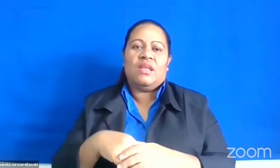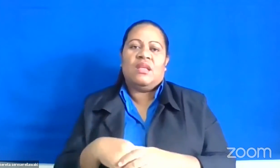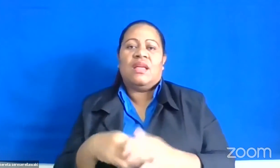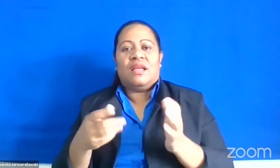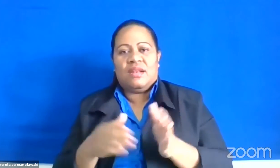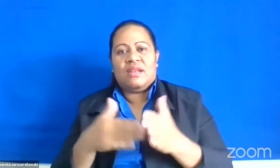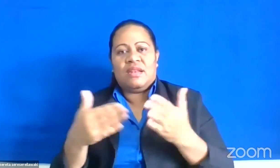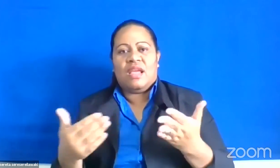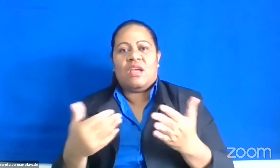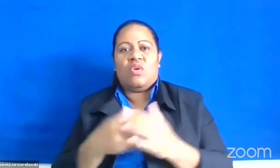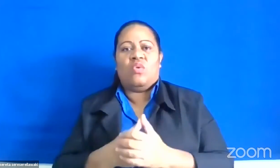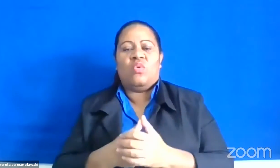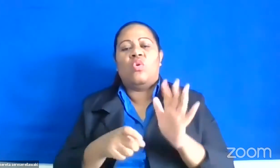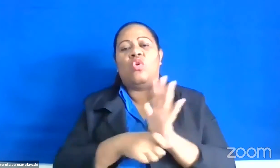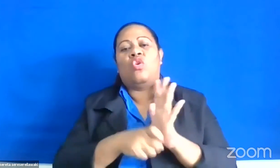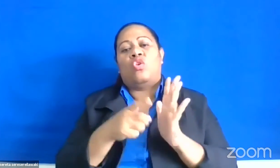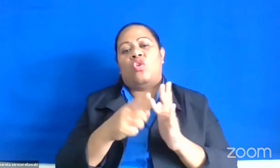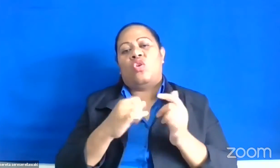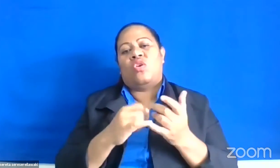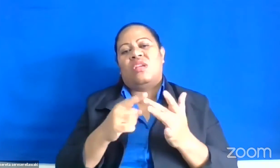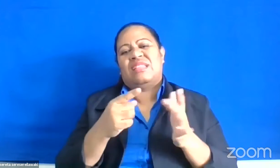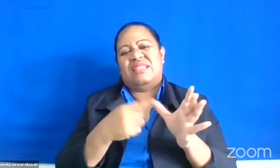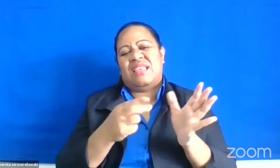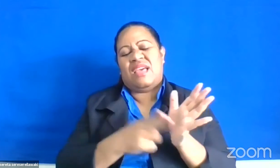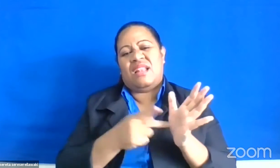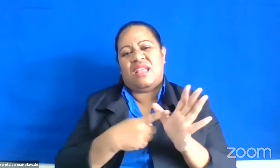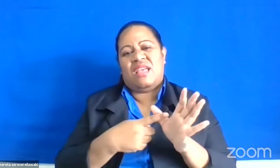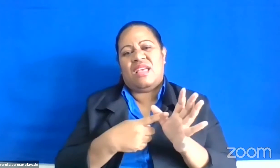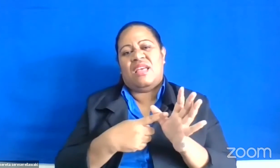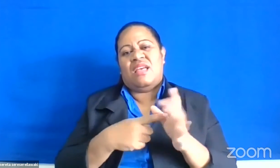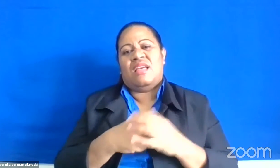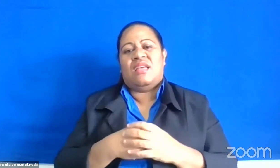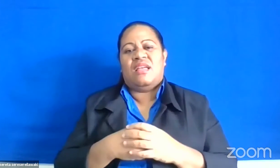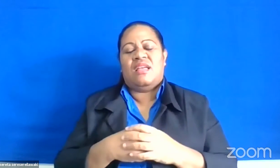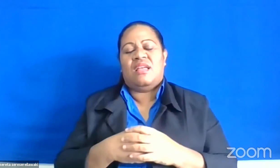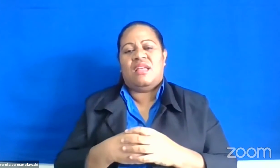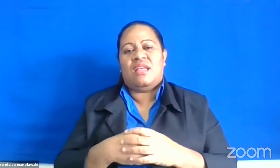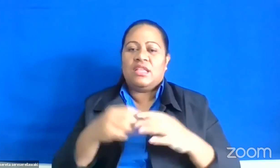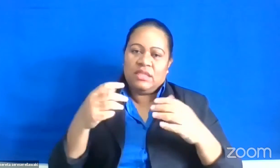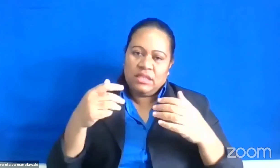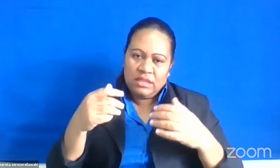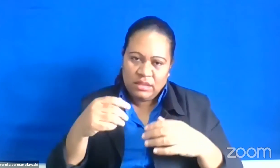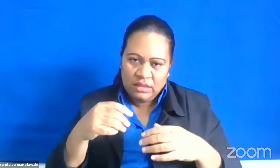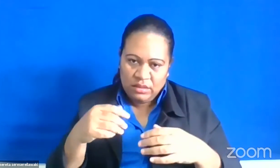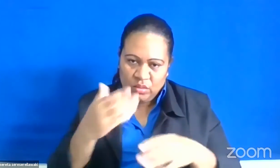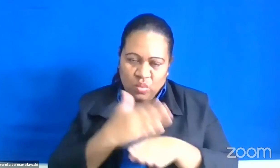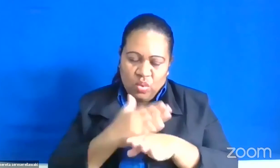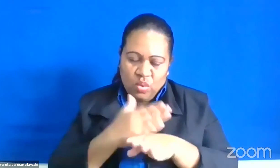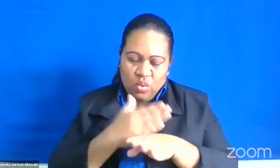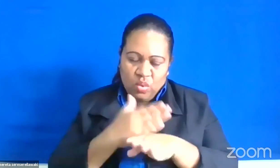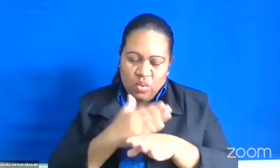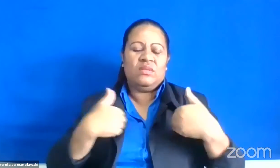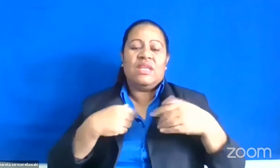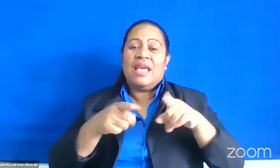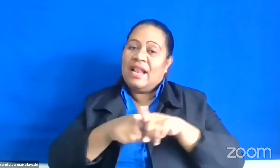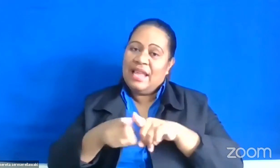she is the deputy head of school at USB for the learning and training.